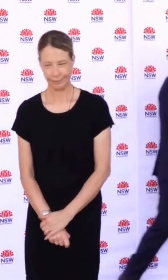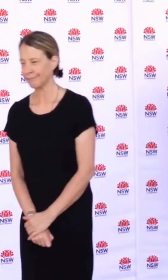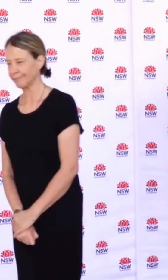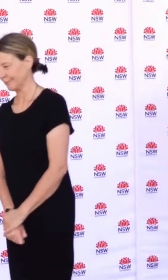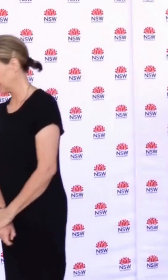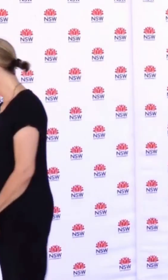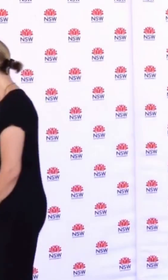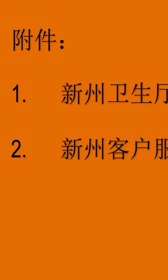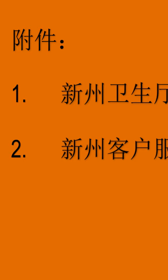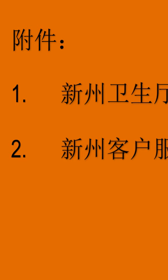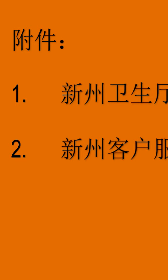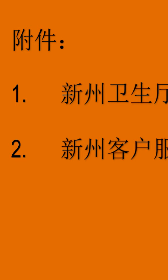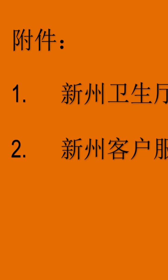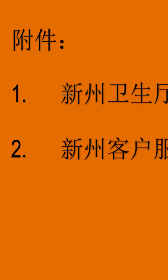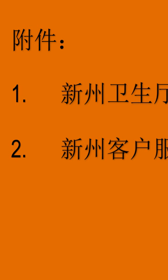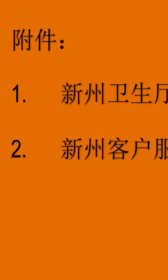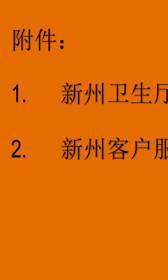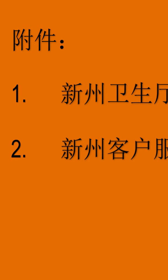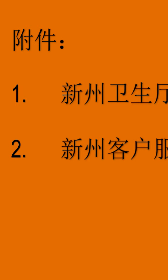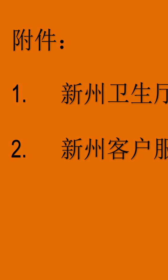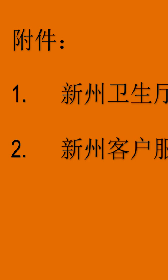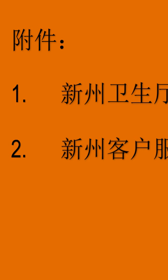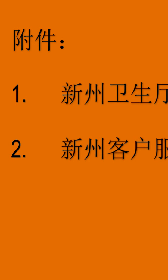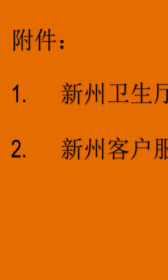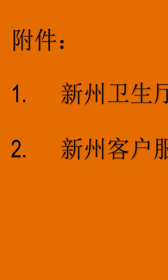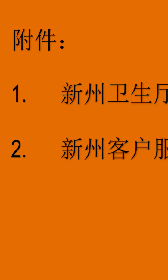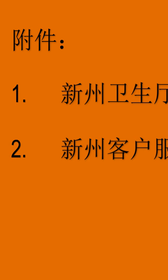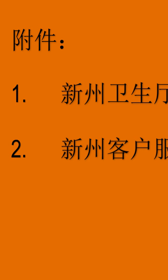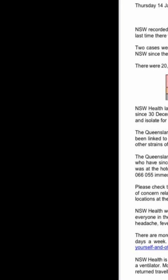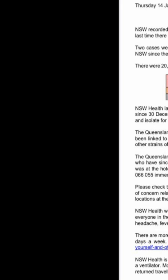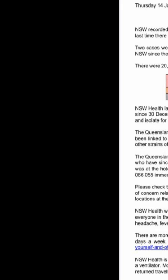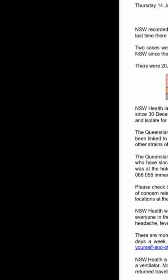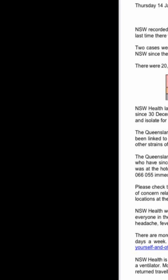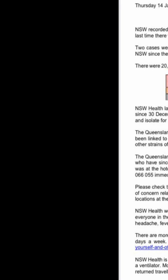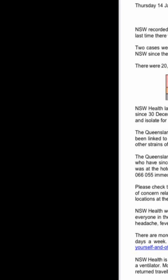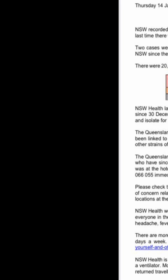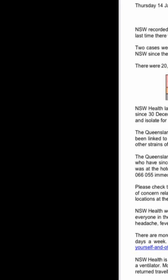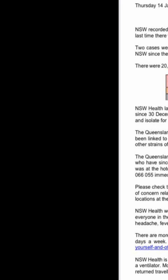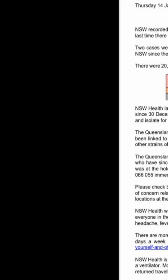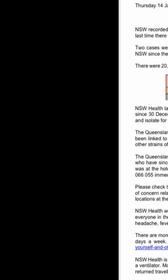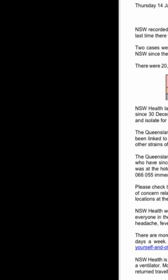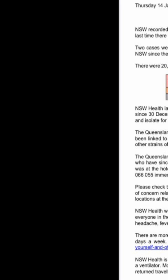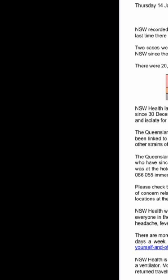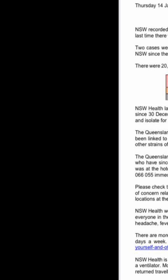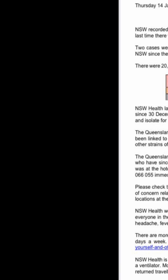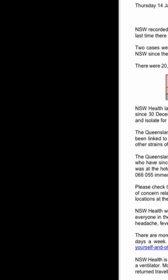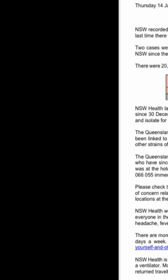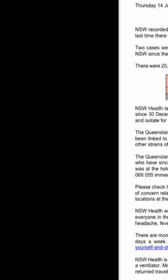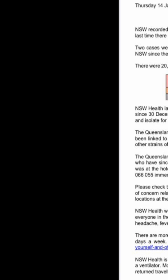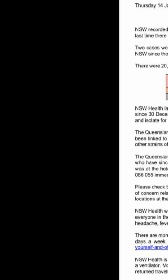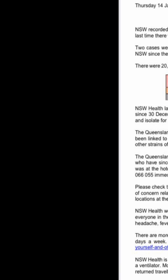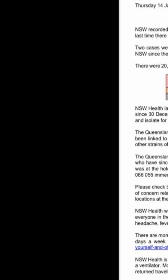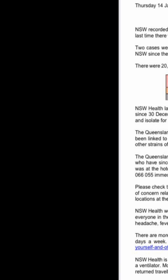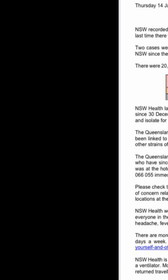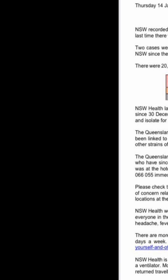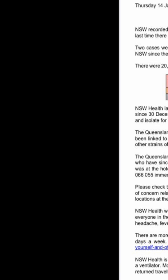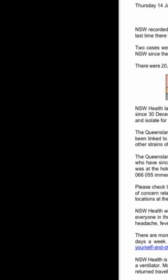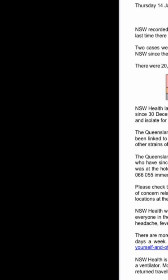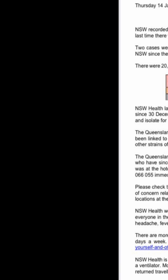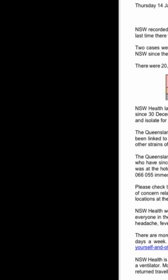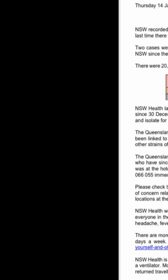that's not to say we won't. In the meantime, there's been lots of contacts identified and tested